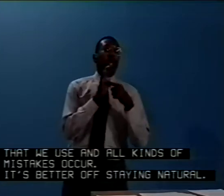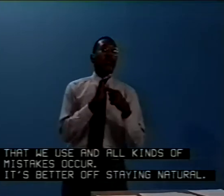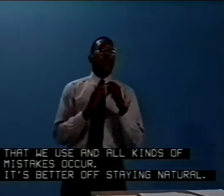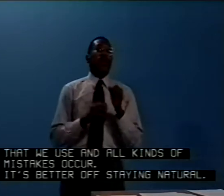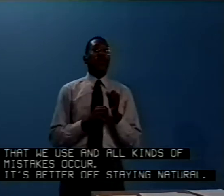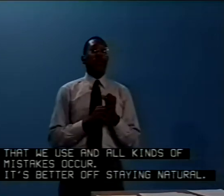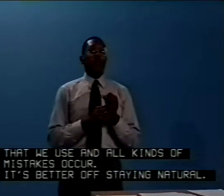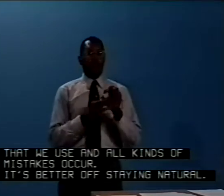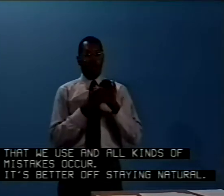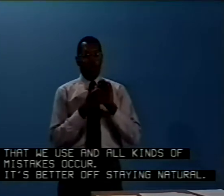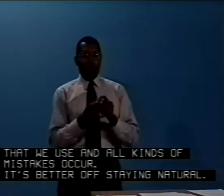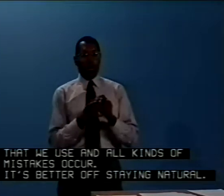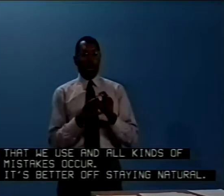A third example